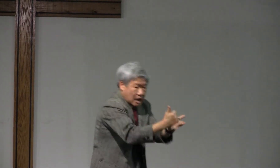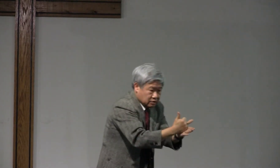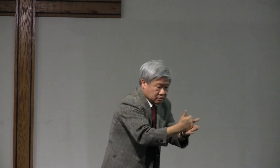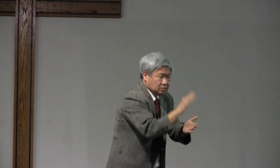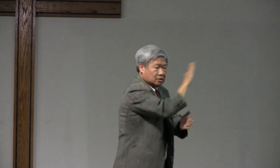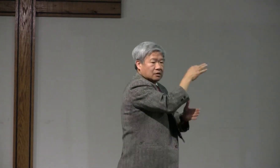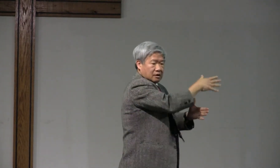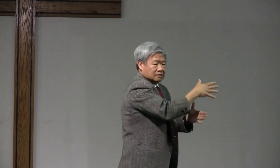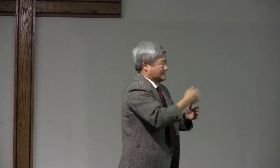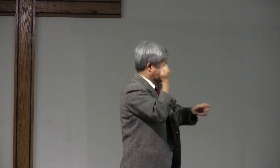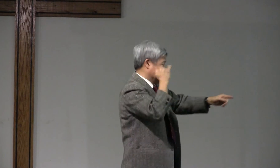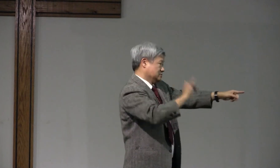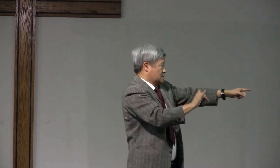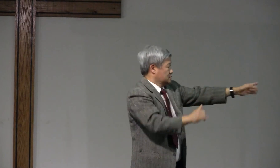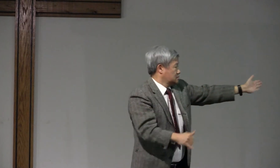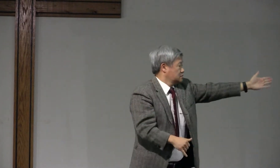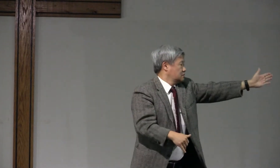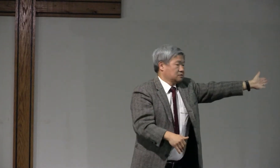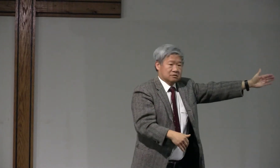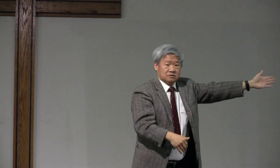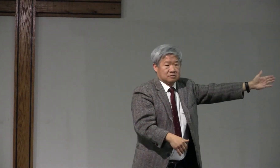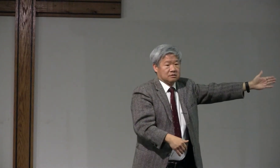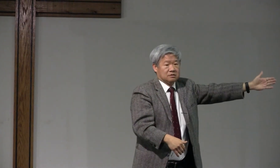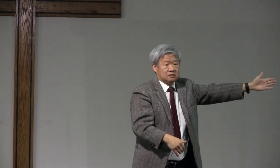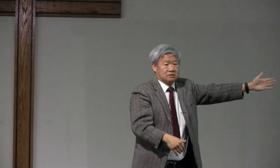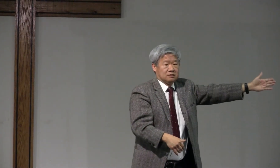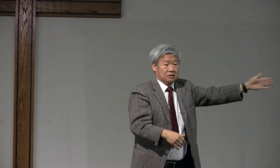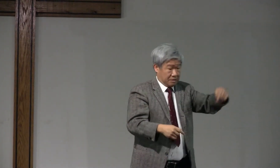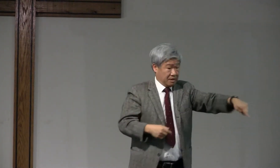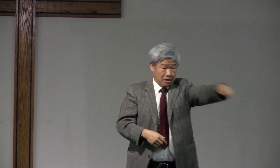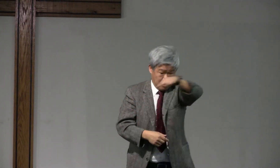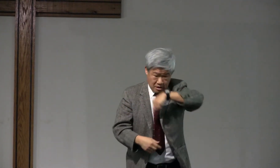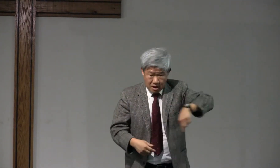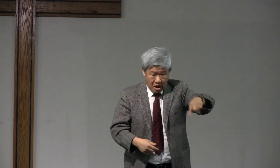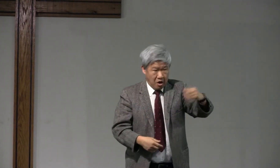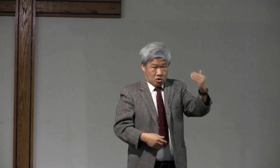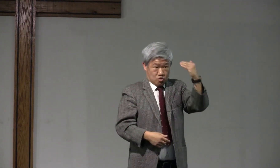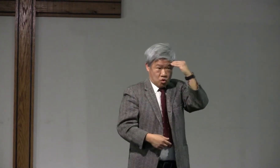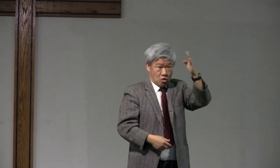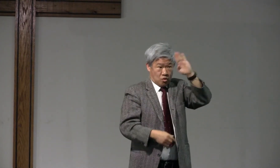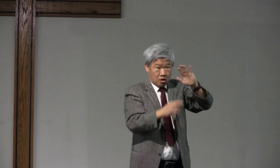who need help with their marriage, instead of painting the walls.